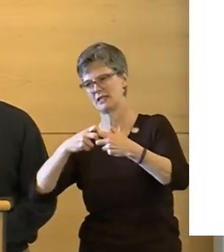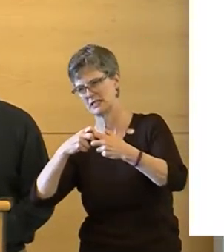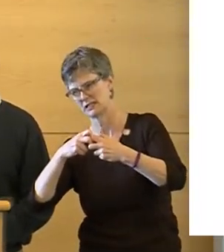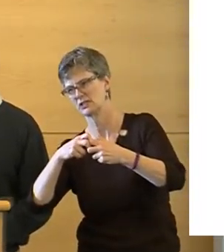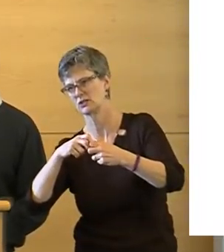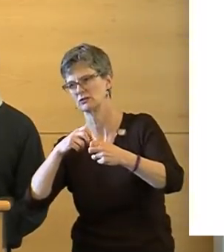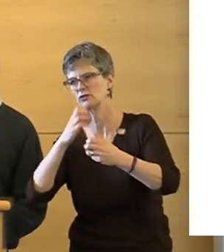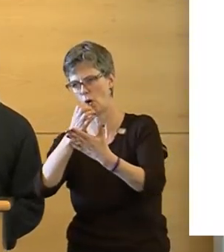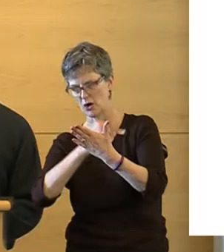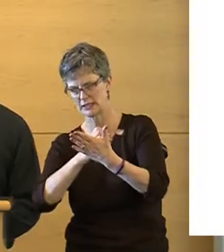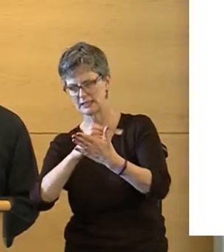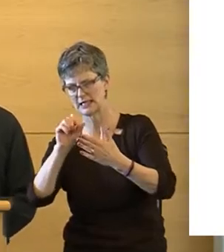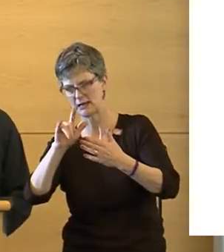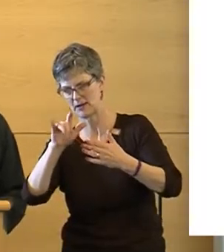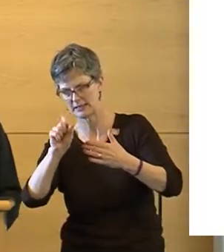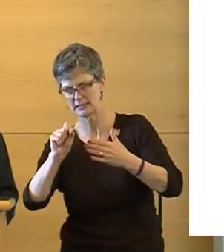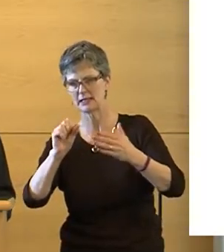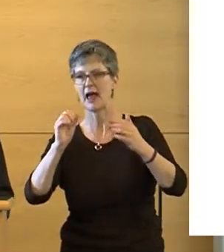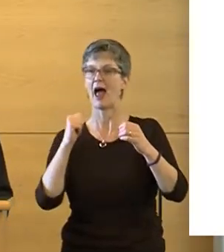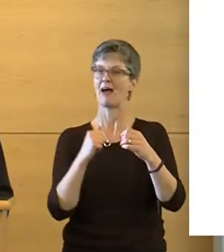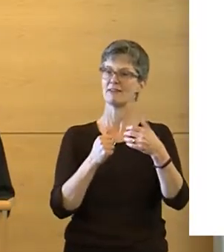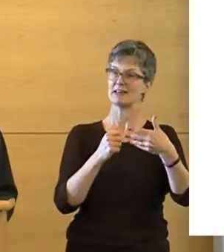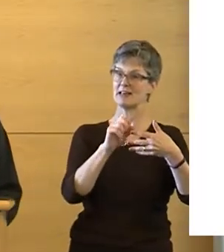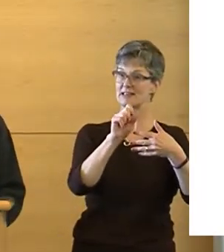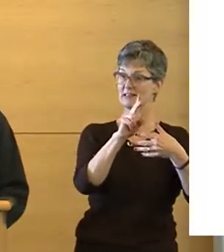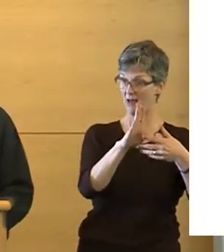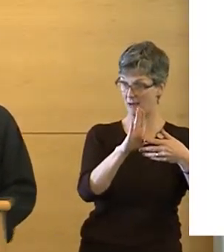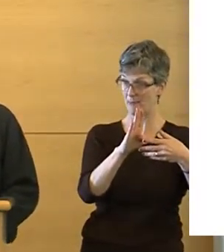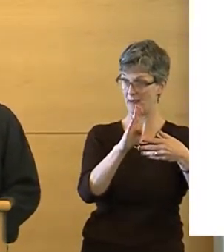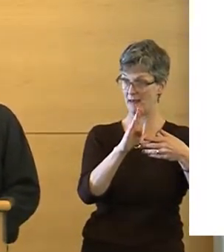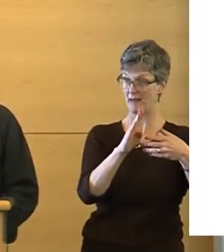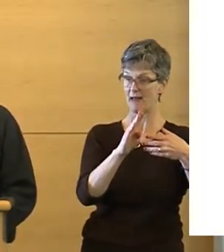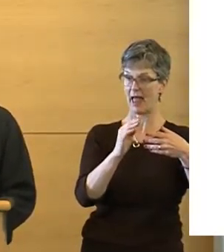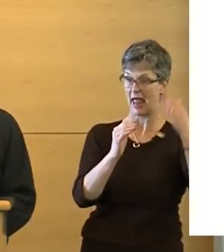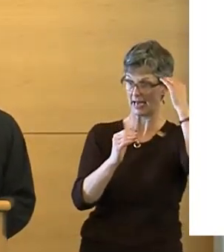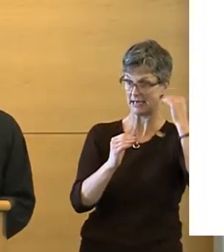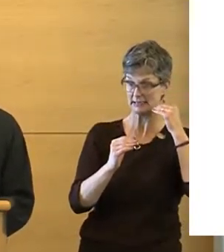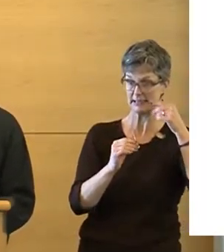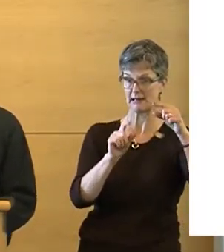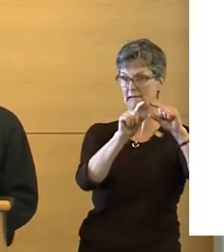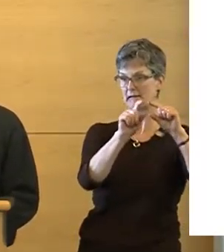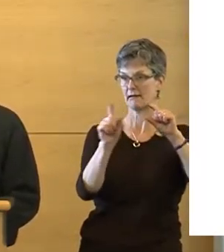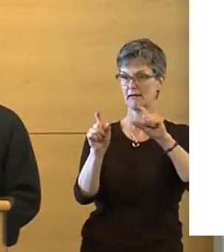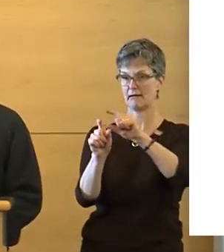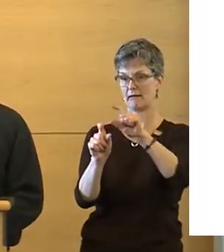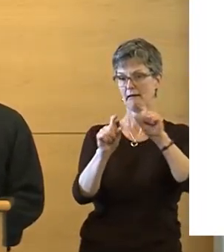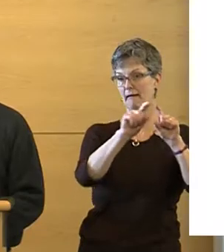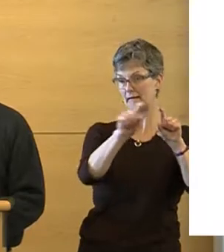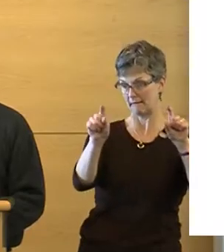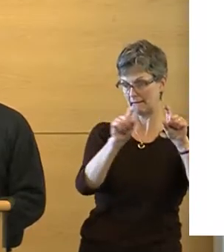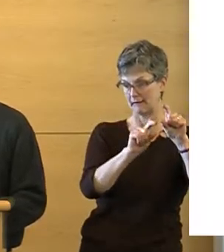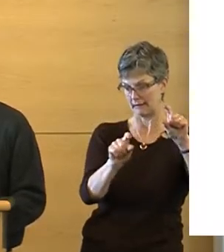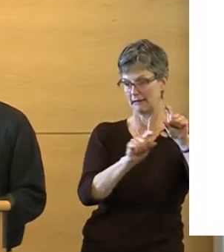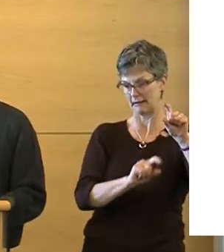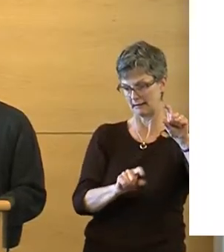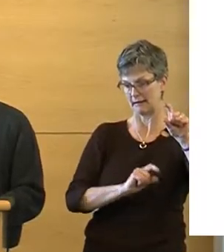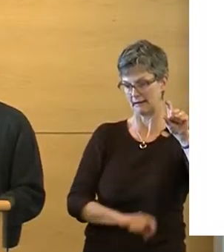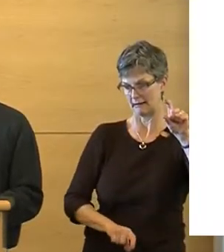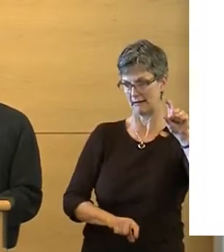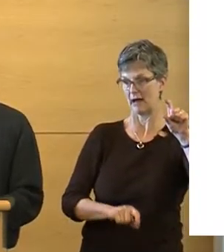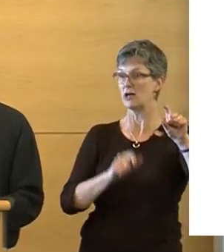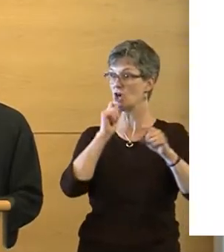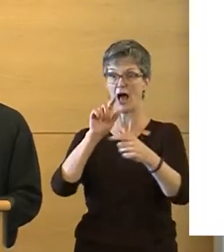Accessible University, so that's the name of this fictitious university. There's a main heading, big, bold, centered text that